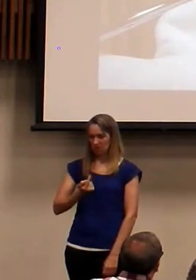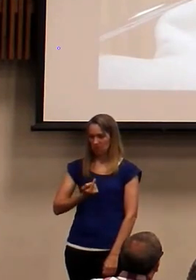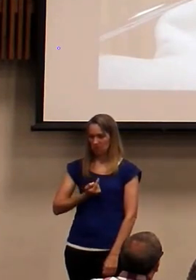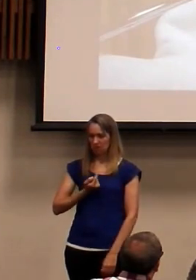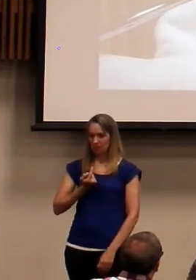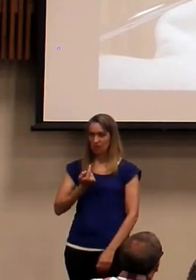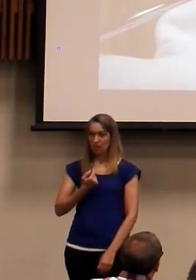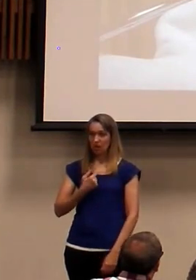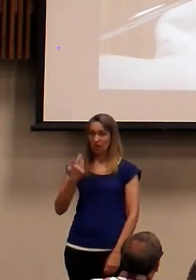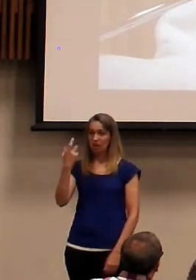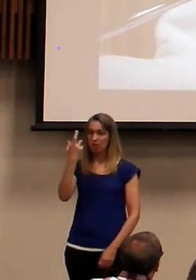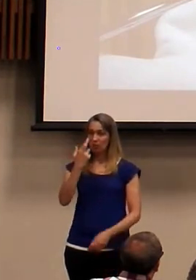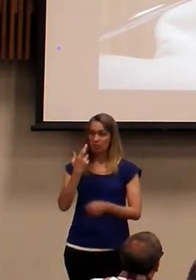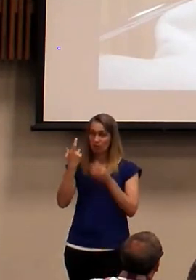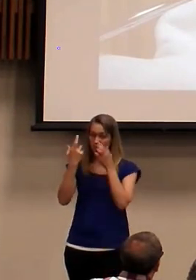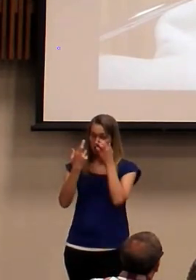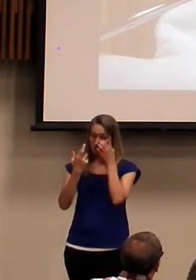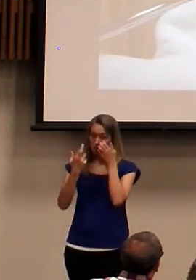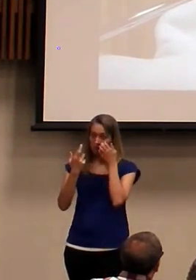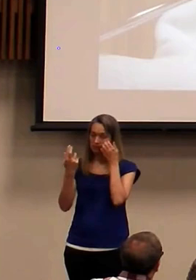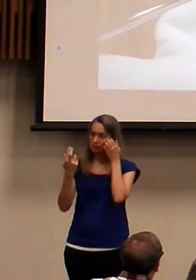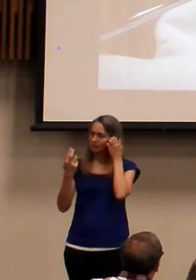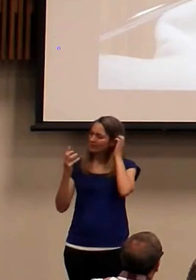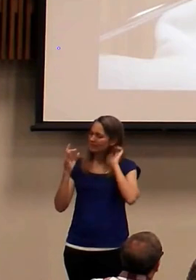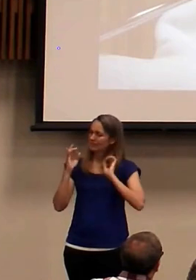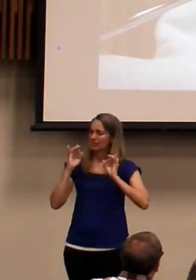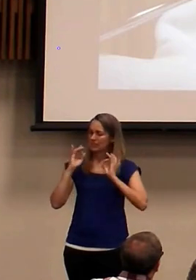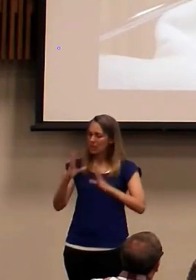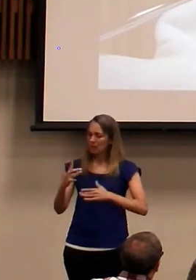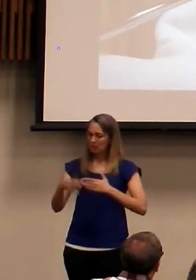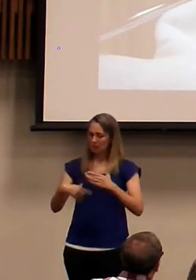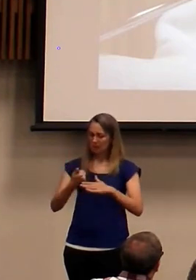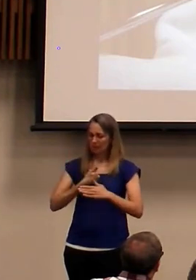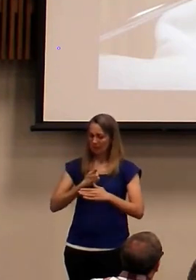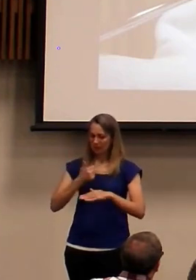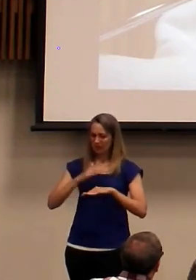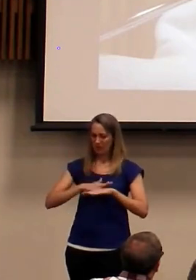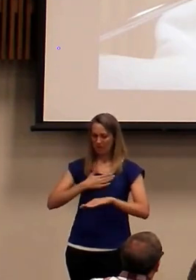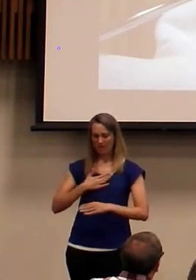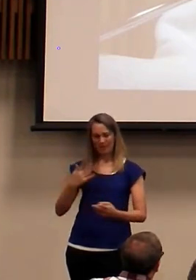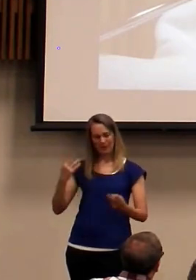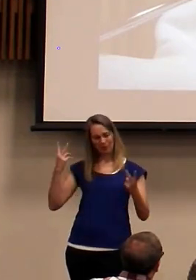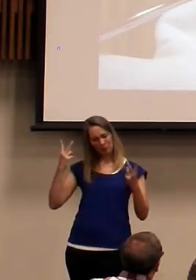I found out something horrible about myself on my worst day.